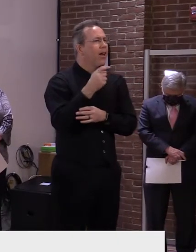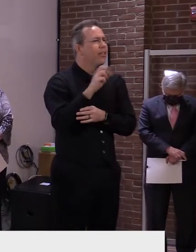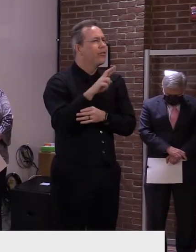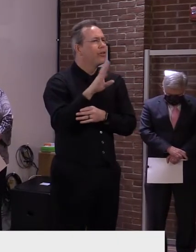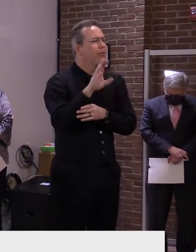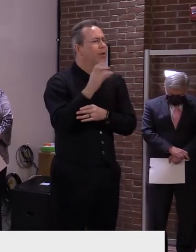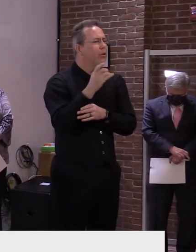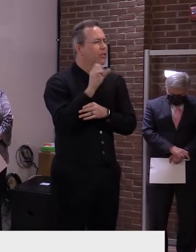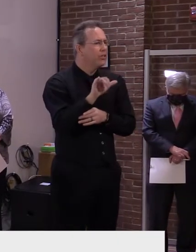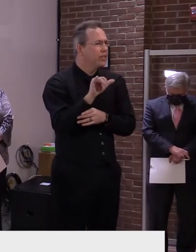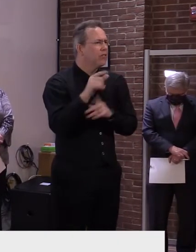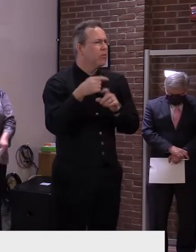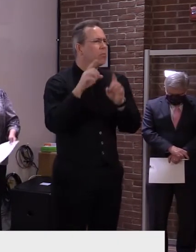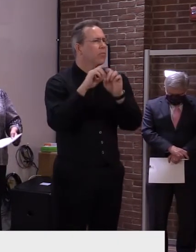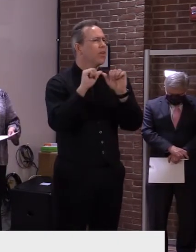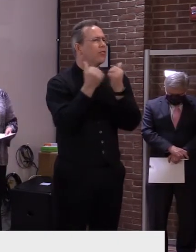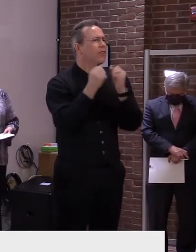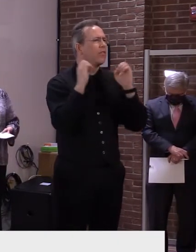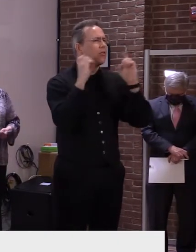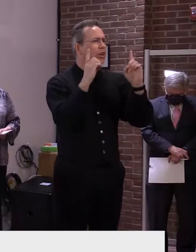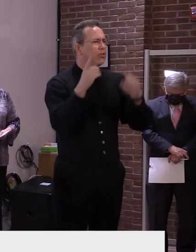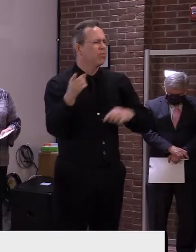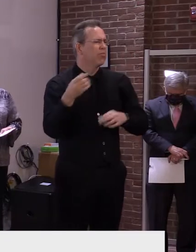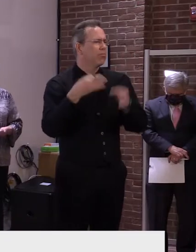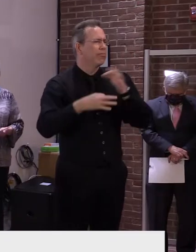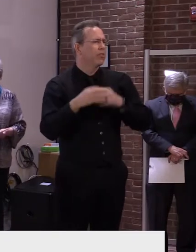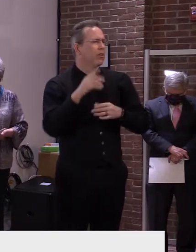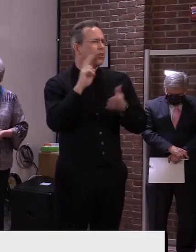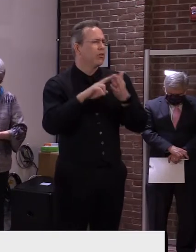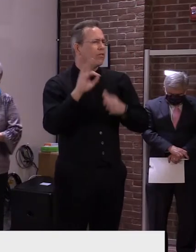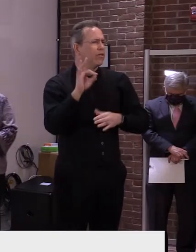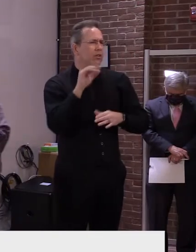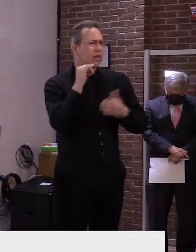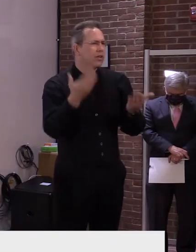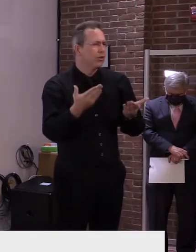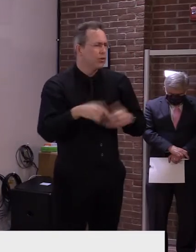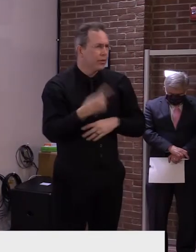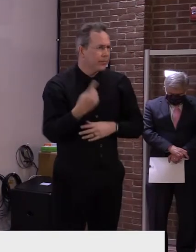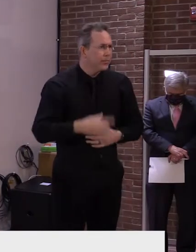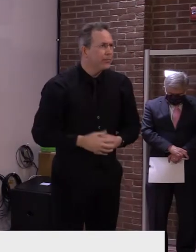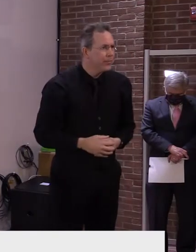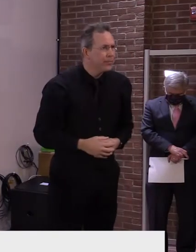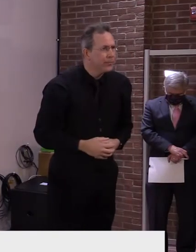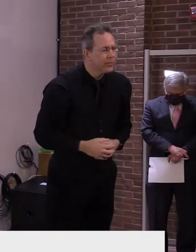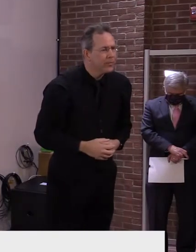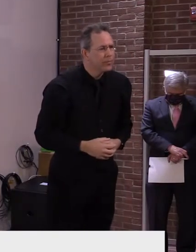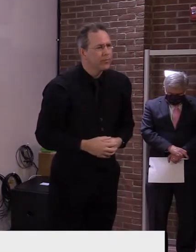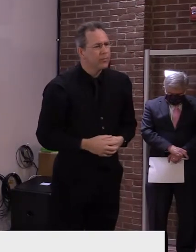to provide our weekly education update. Heather.